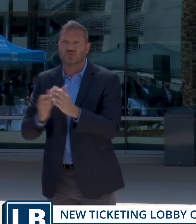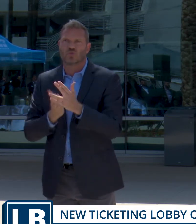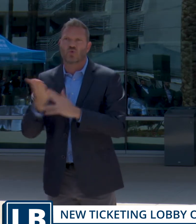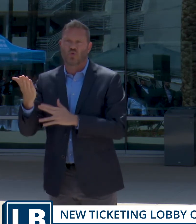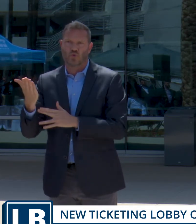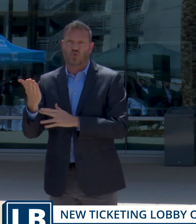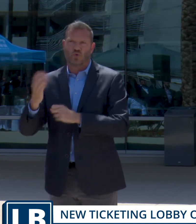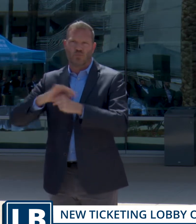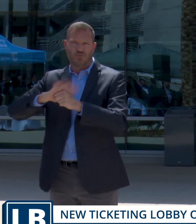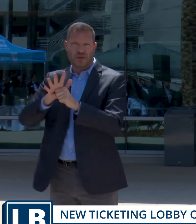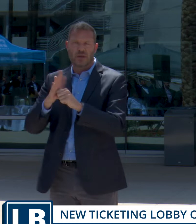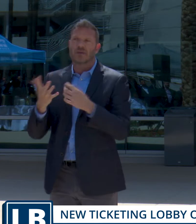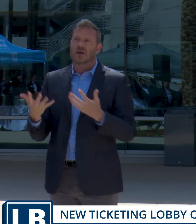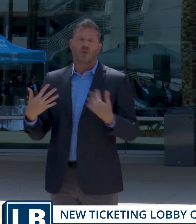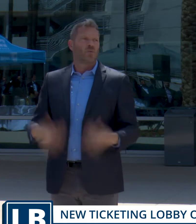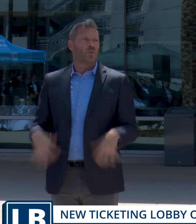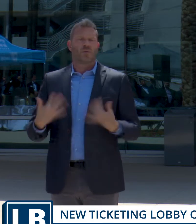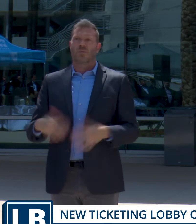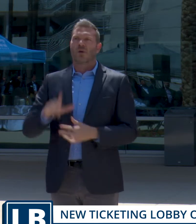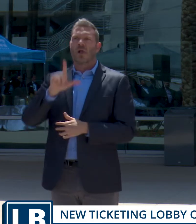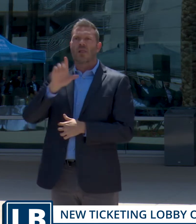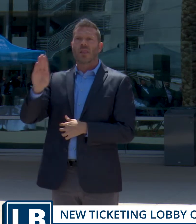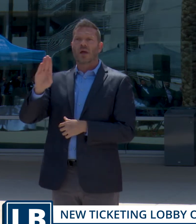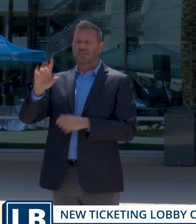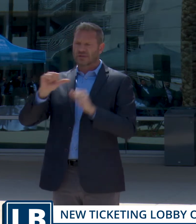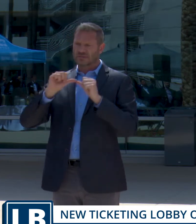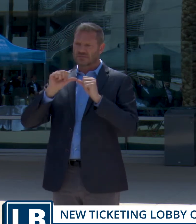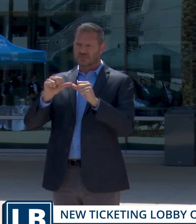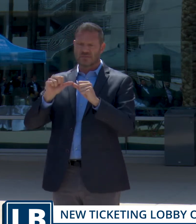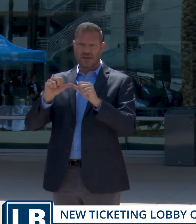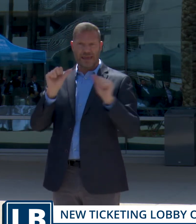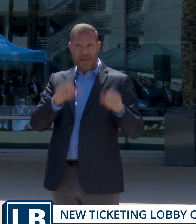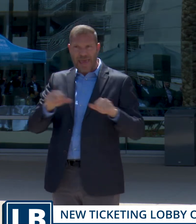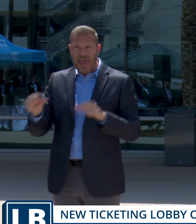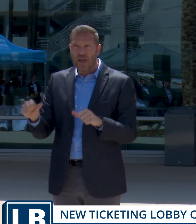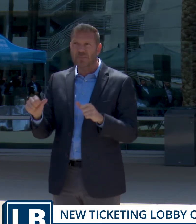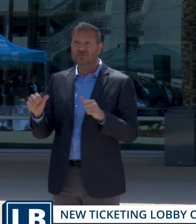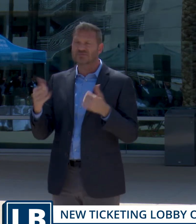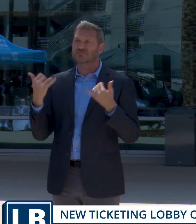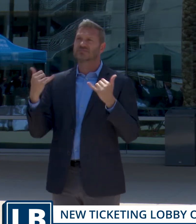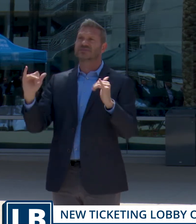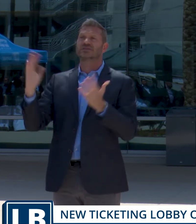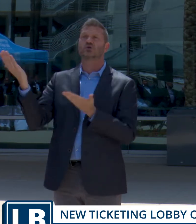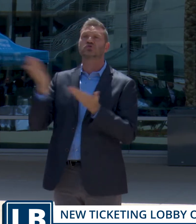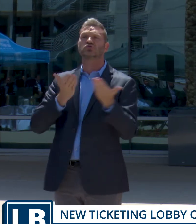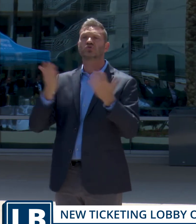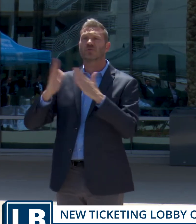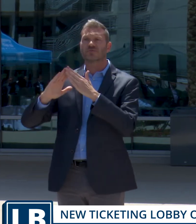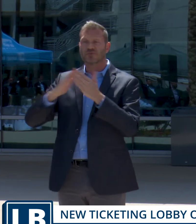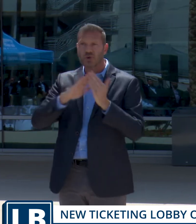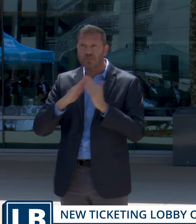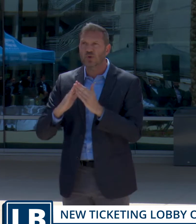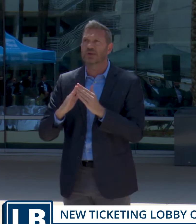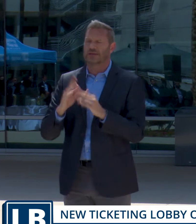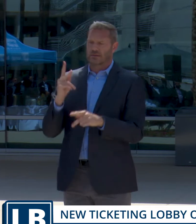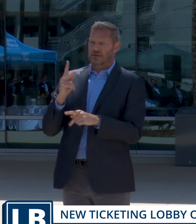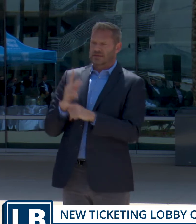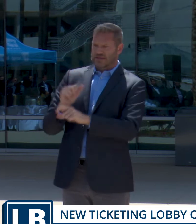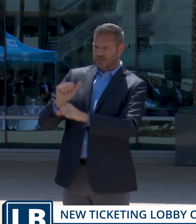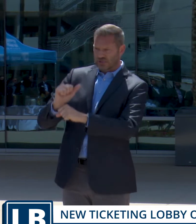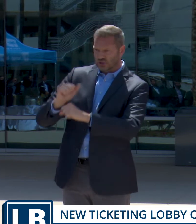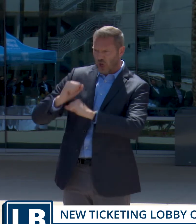it's amazing what Long Beach has been able to do in serving the communities, in keeping jobs